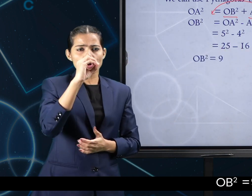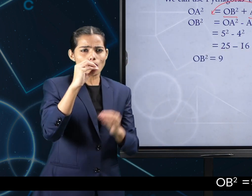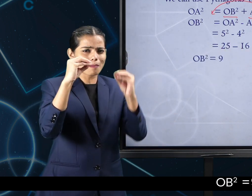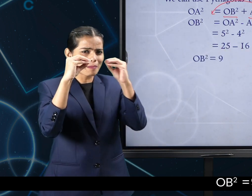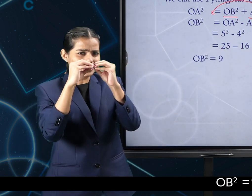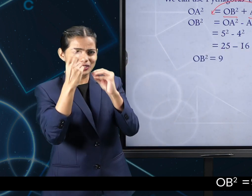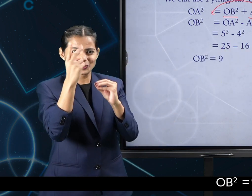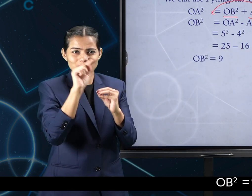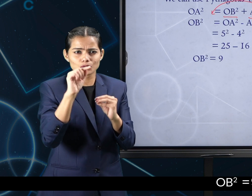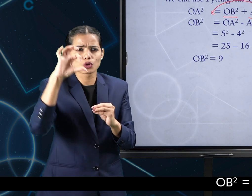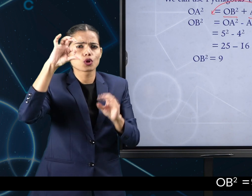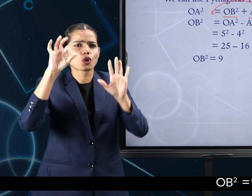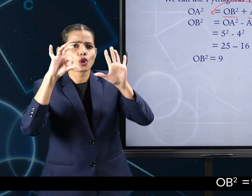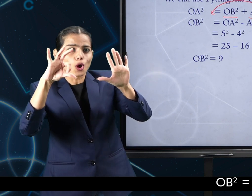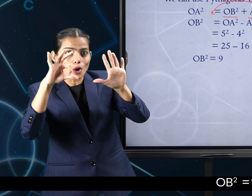OB square is equal to 9.